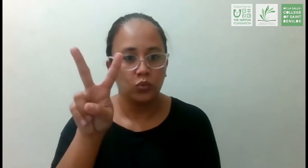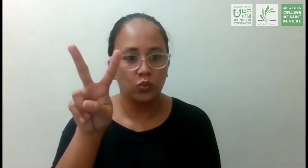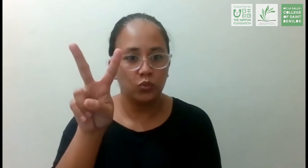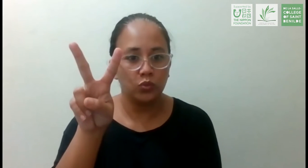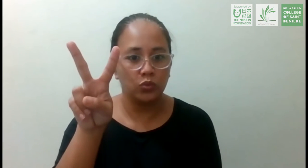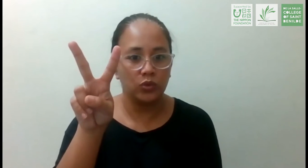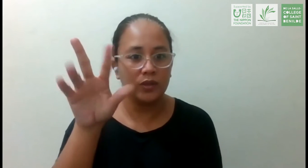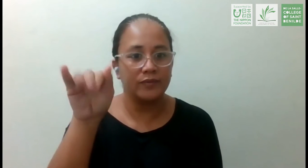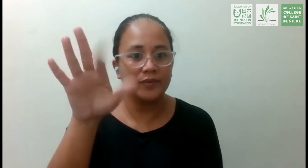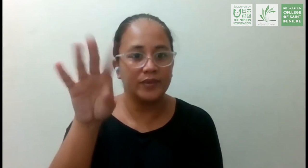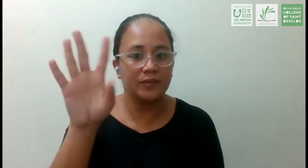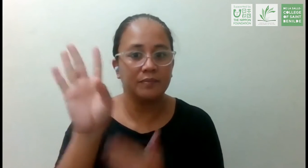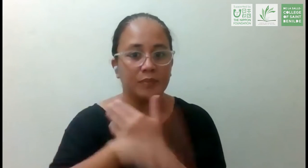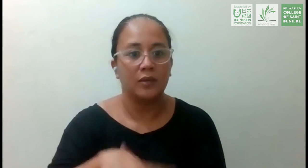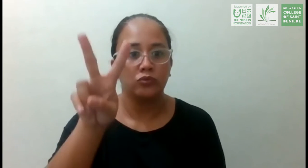2:15.